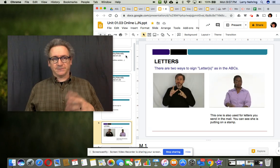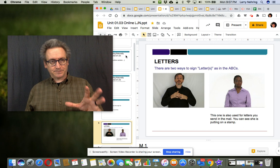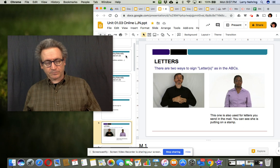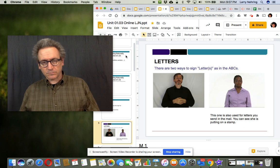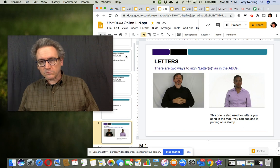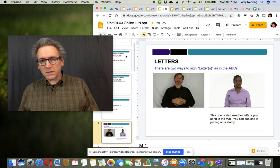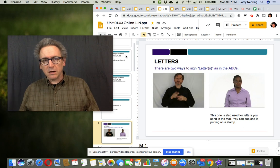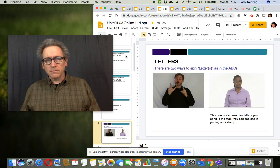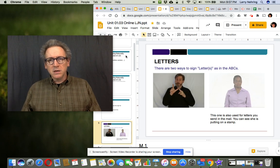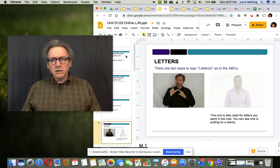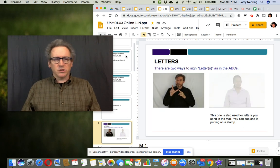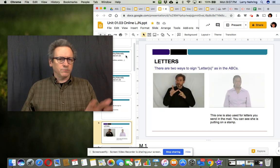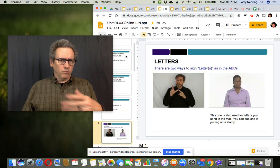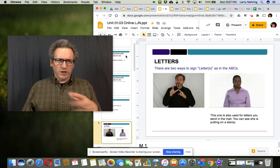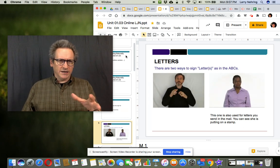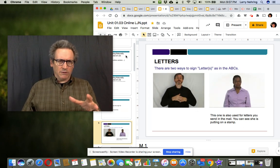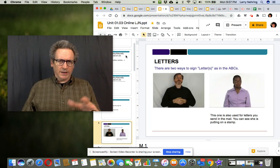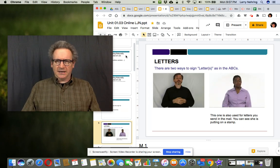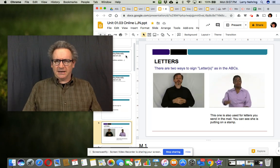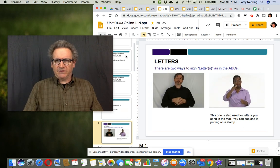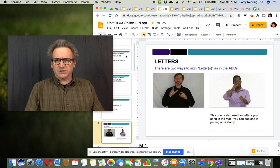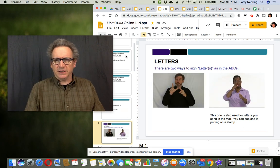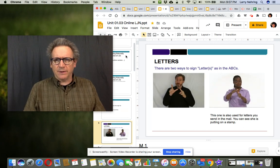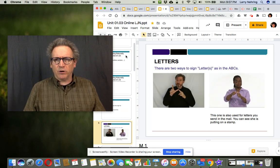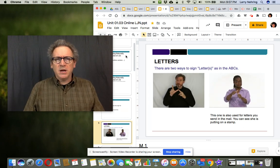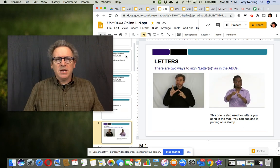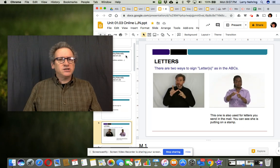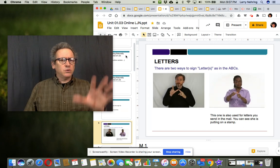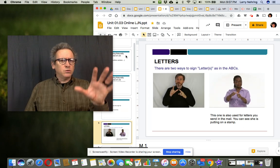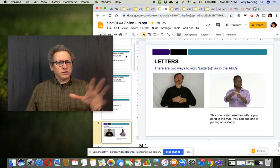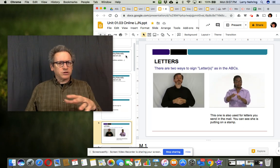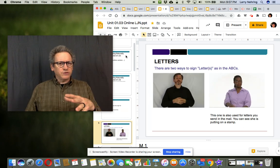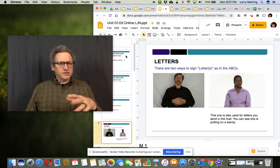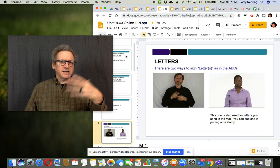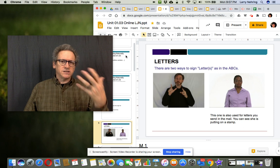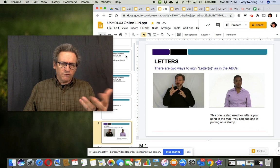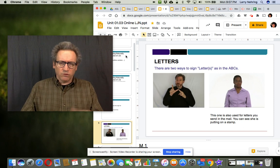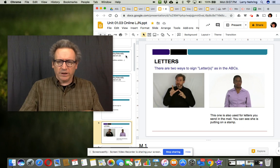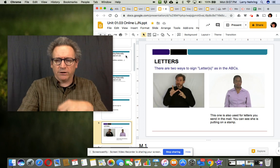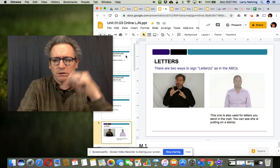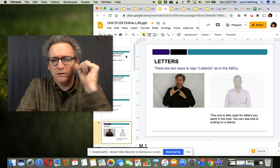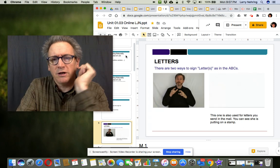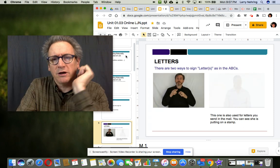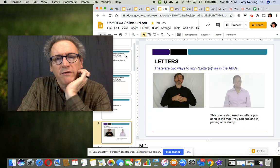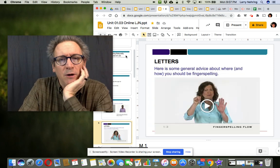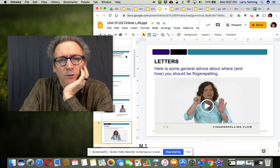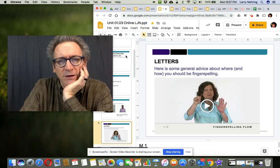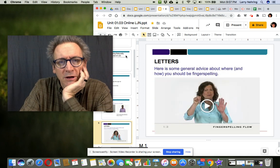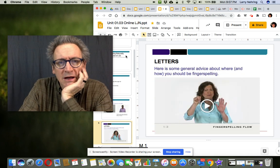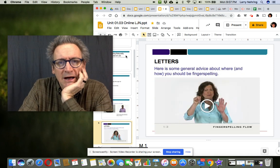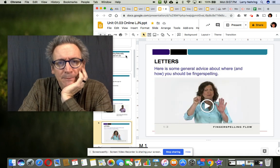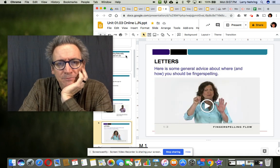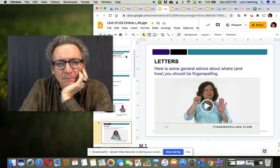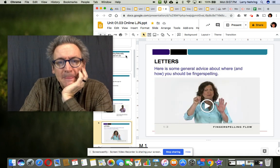press. So we'll get into that when we get into deaf history a little bit more. So there are two different signs for letter that are on the PowerPoint.